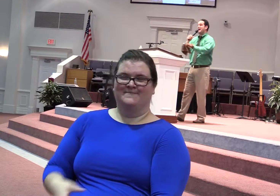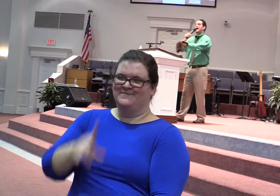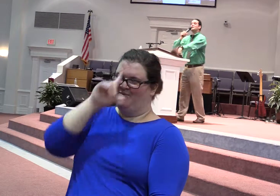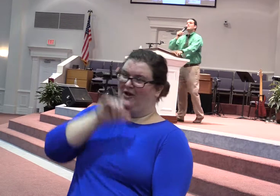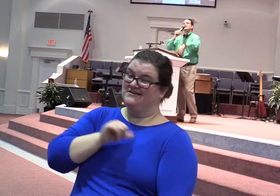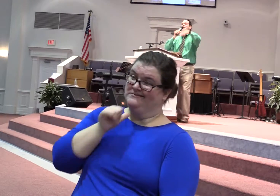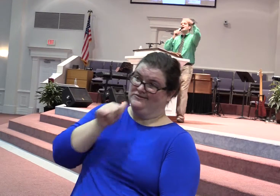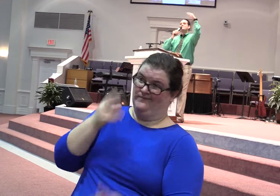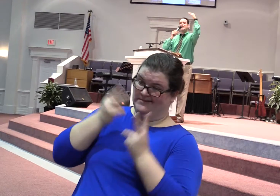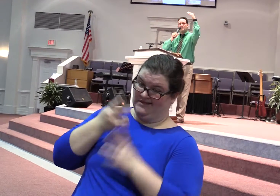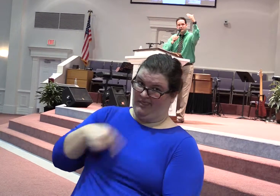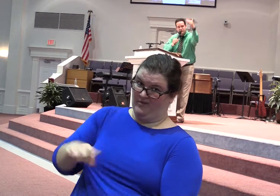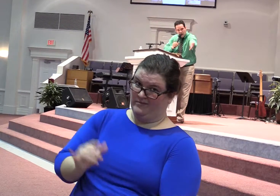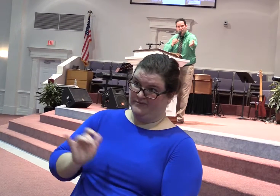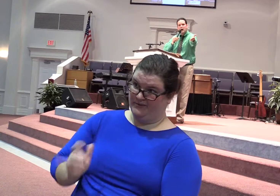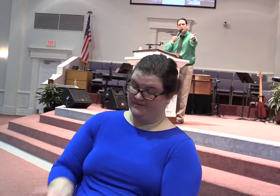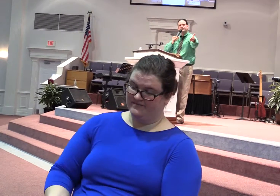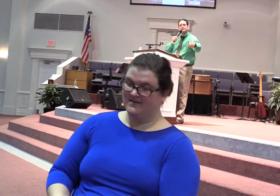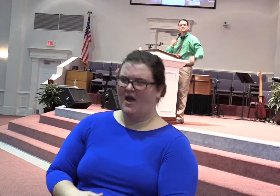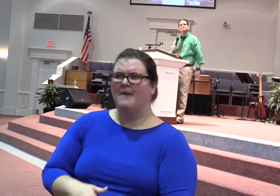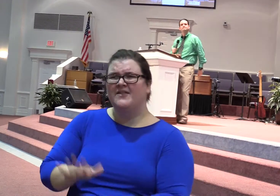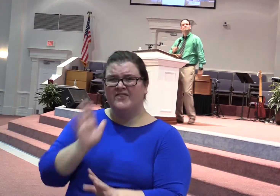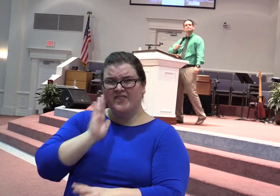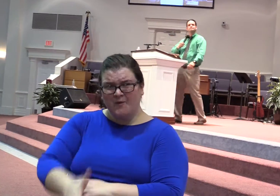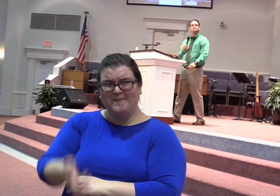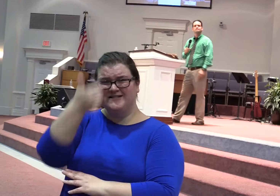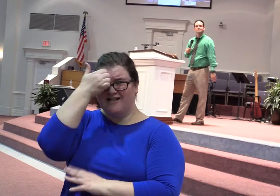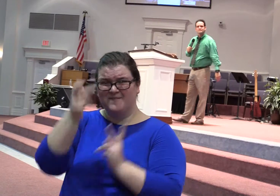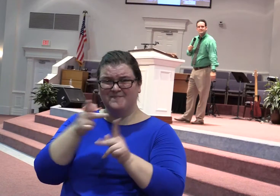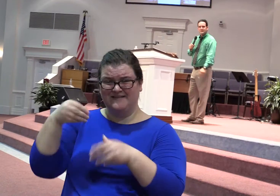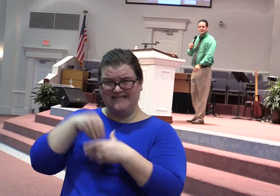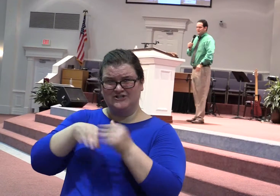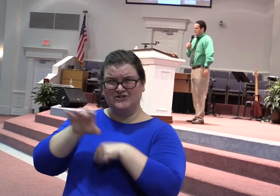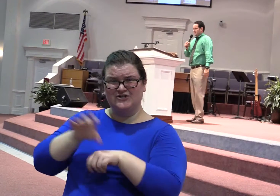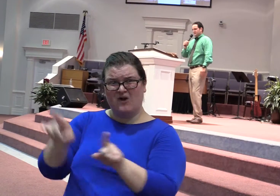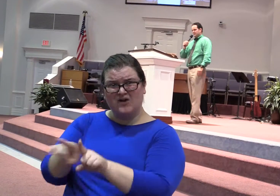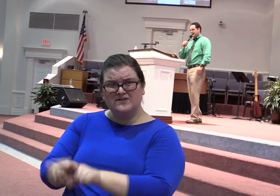And they are going to be dumb people in the church also. Come on. Amen.